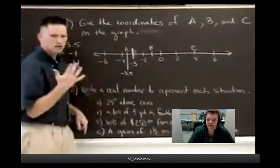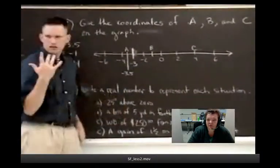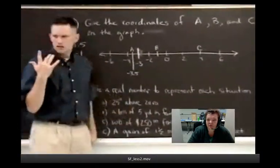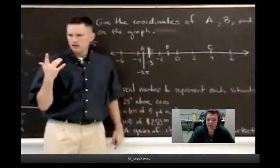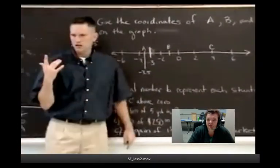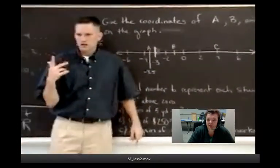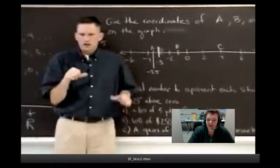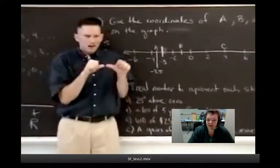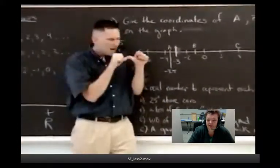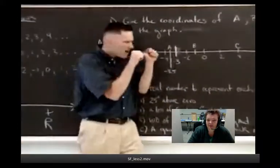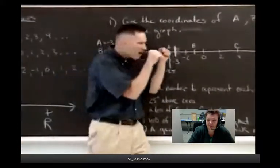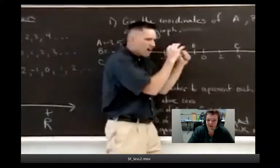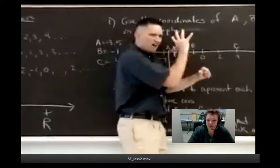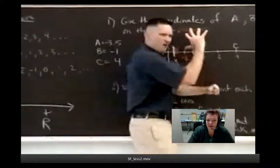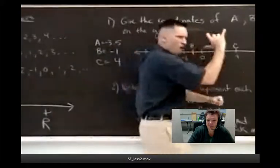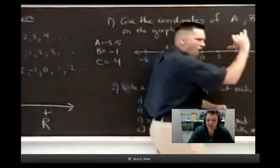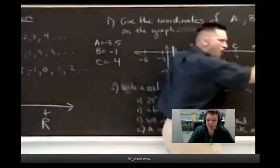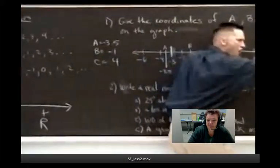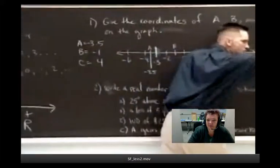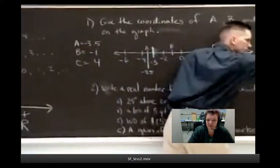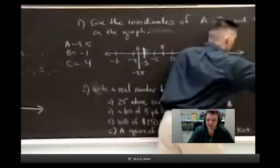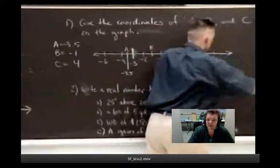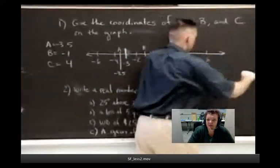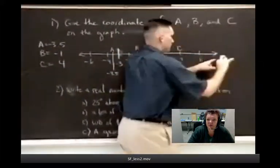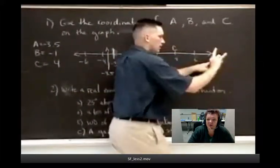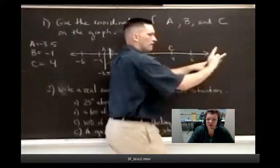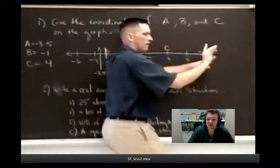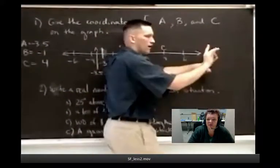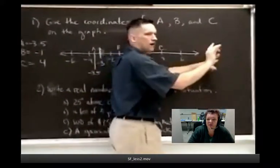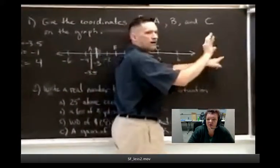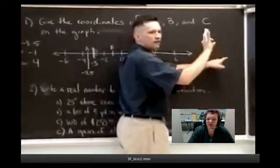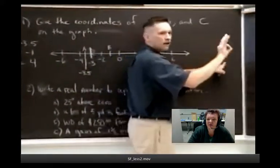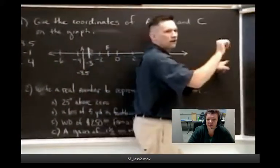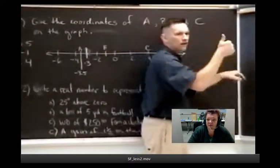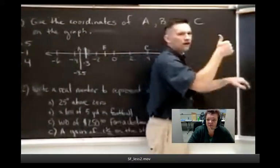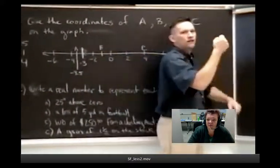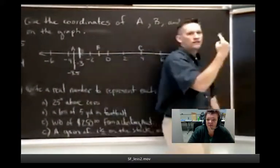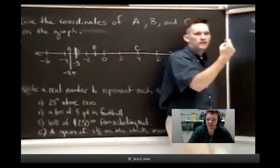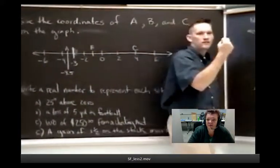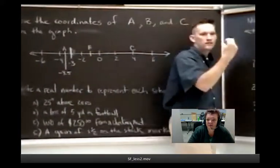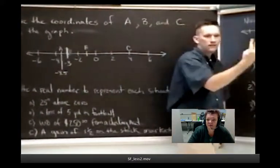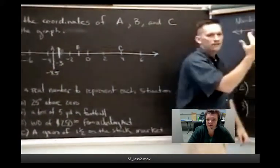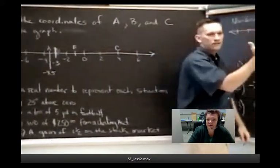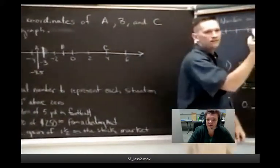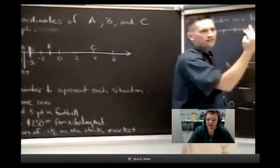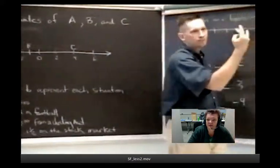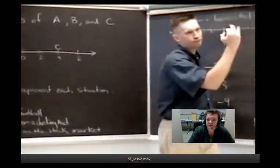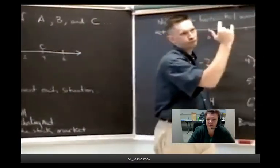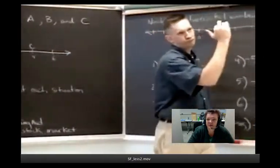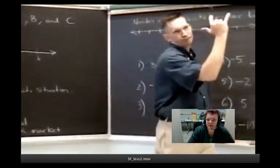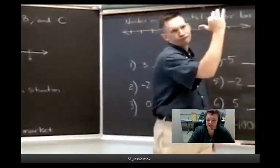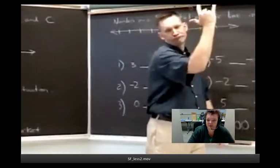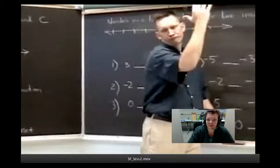So what about these arrows? What do they mean? It means it goes on forever. It continues and continues.